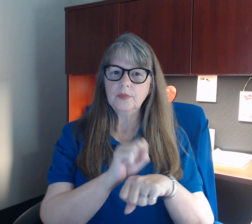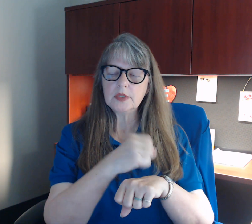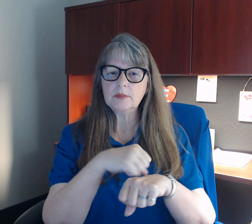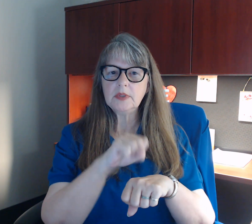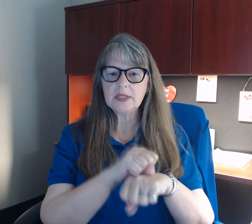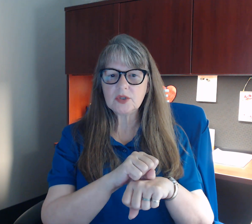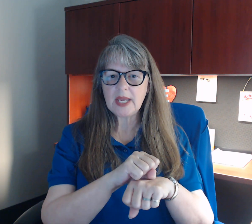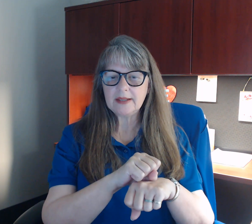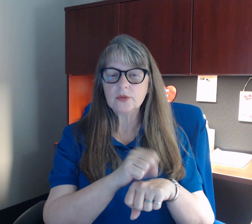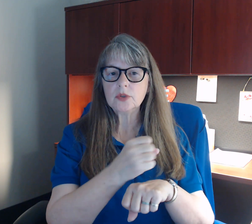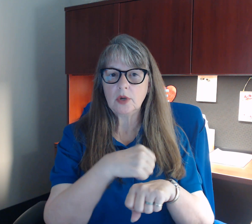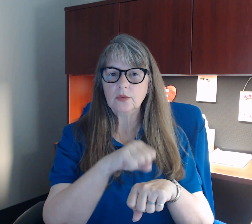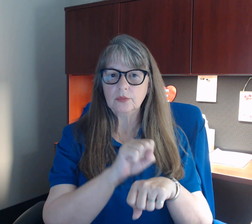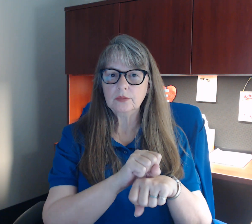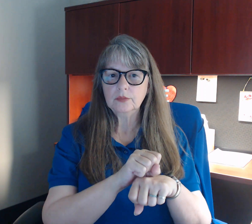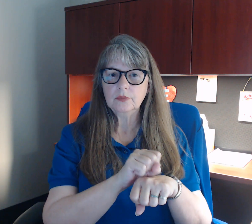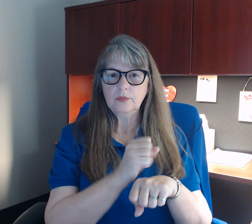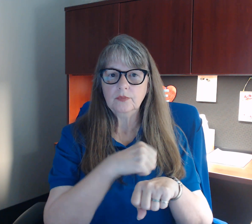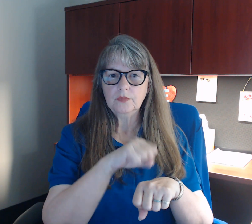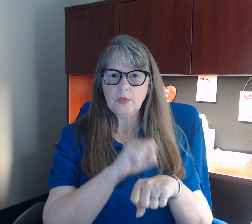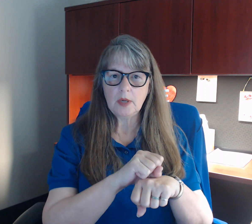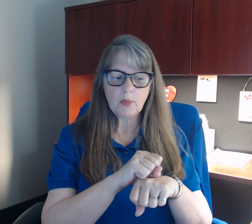something that's set in stone. An appointment.